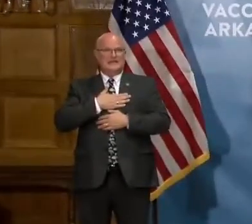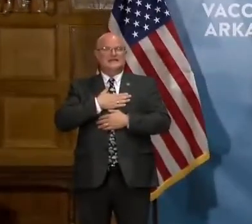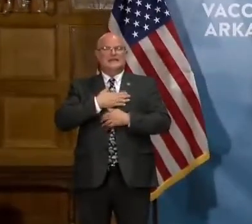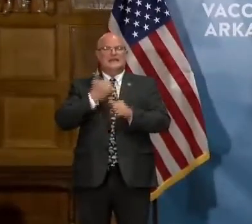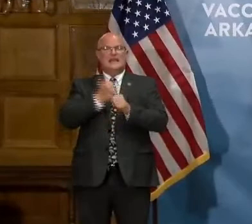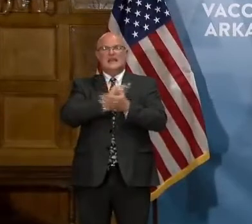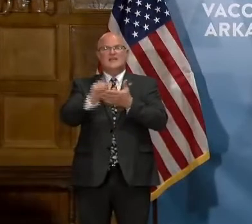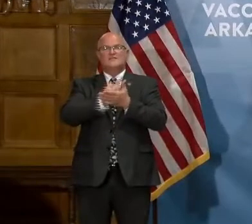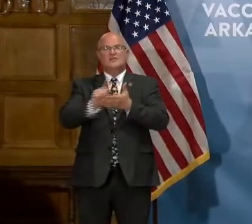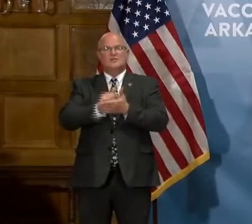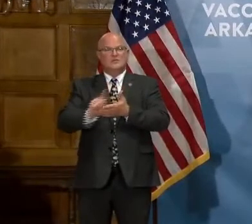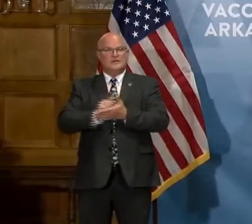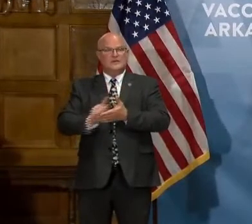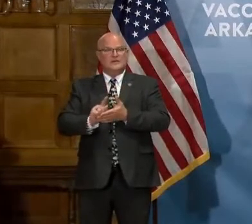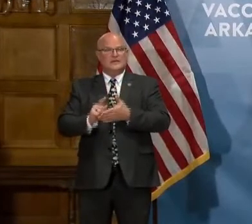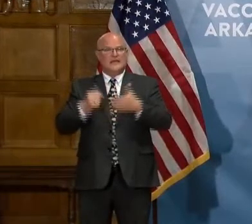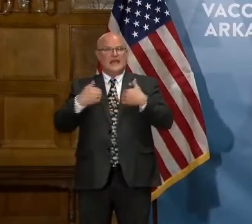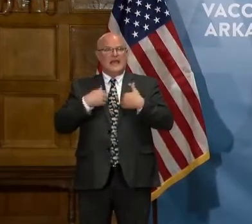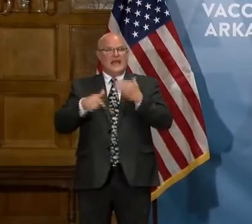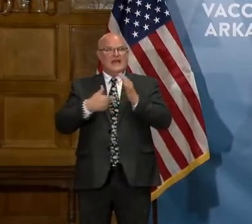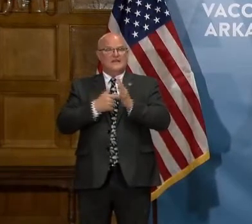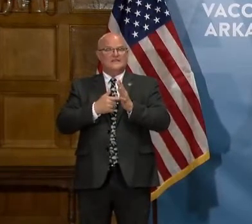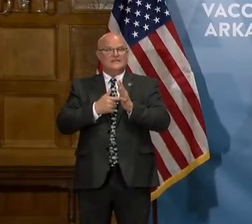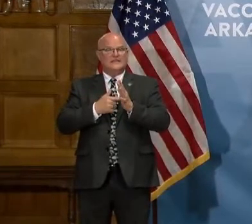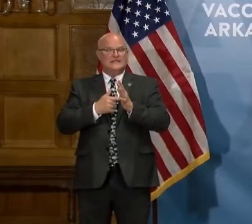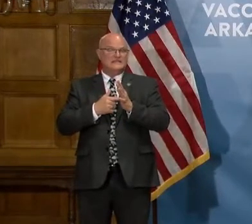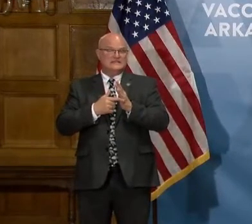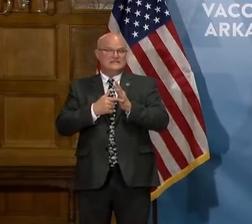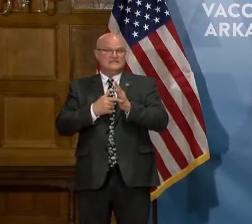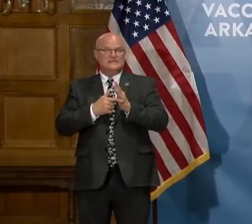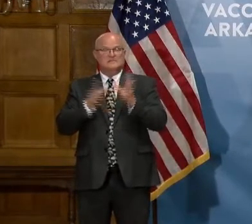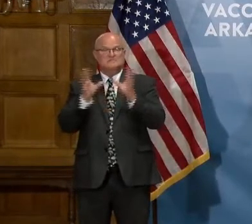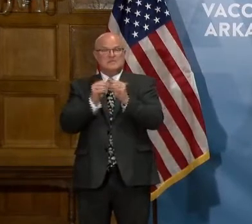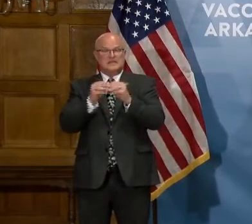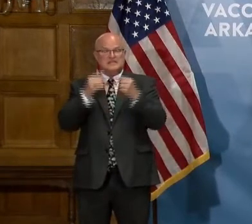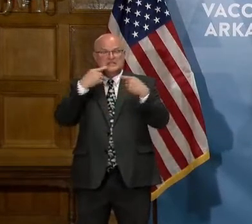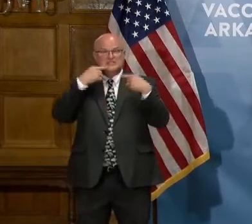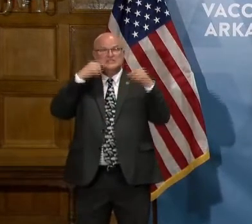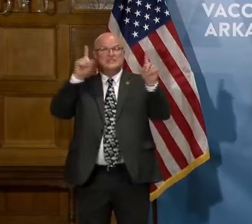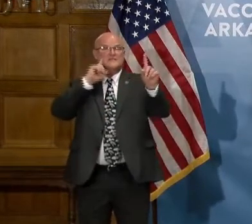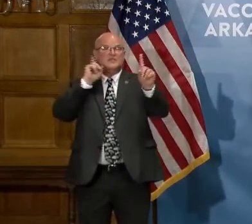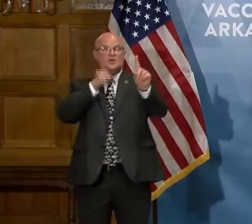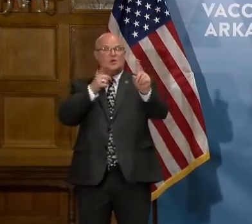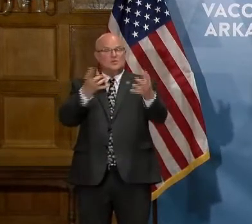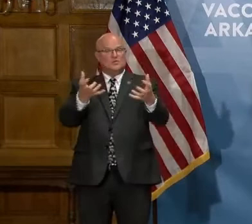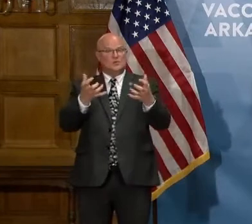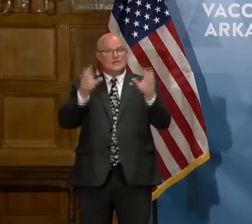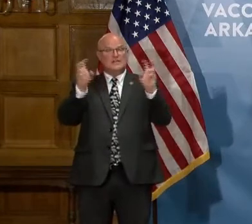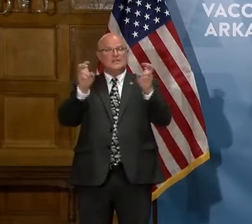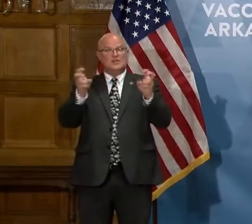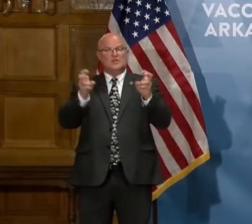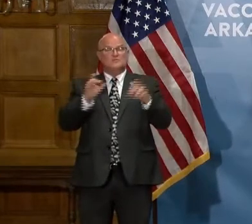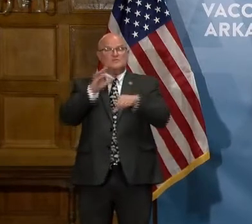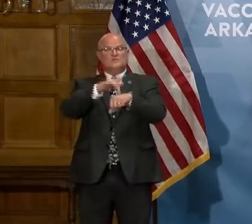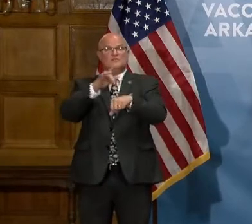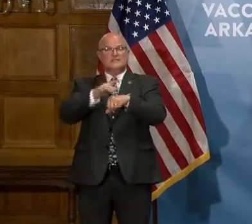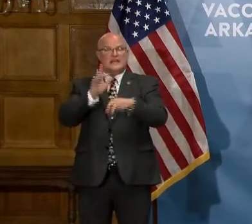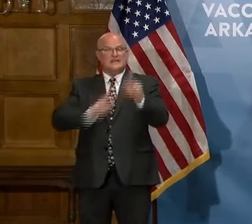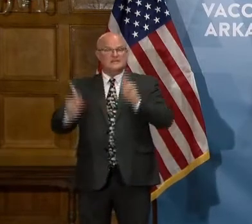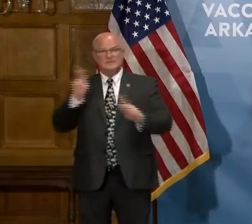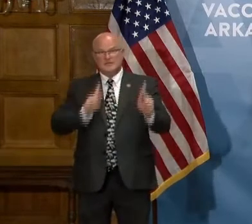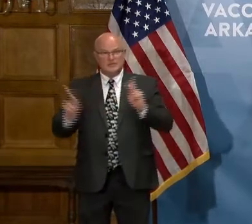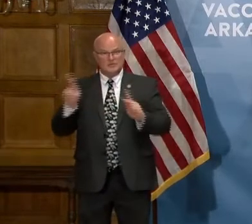week. Have these briefings achieved the goal that you want in terms of reaching out to the